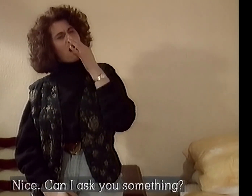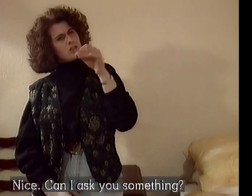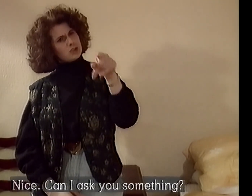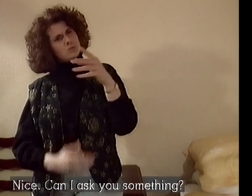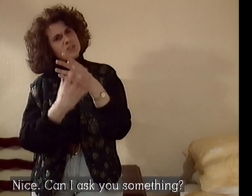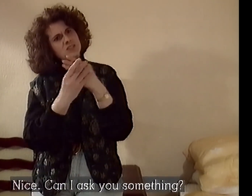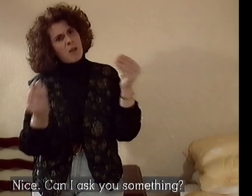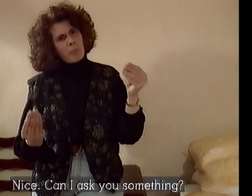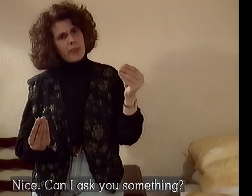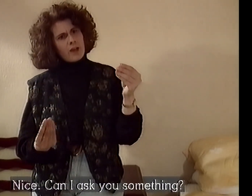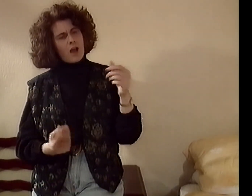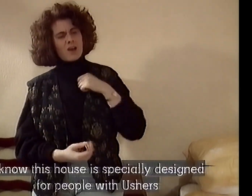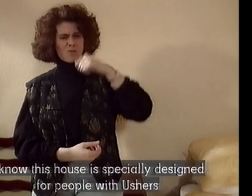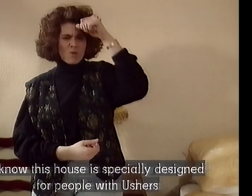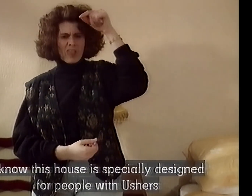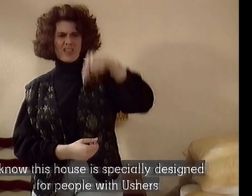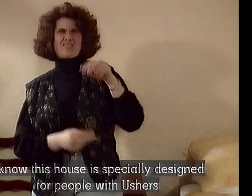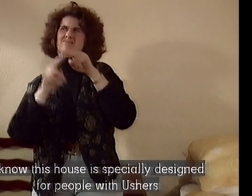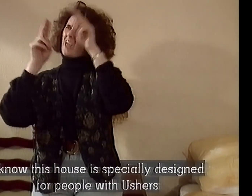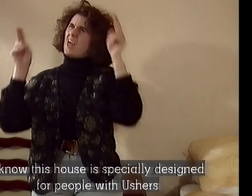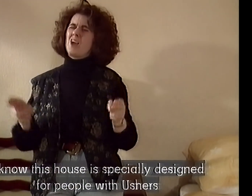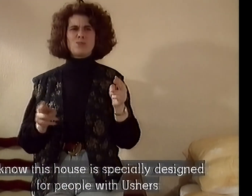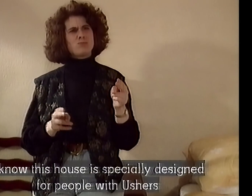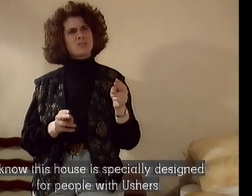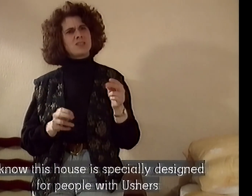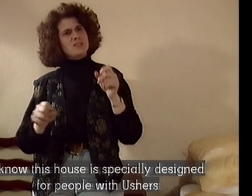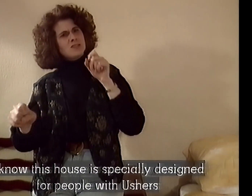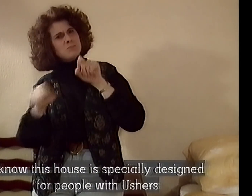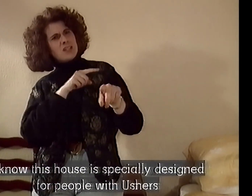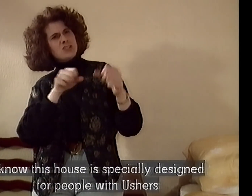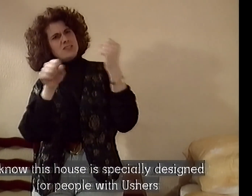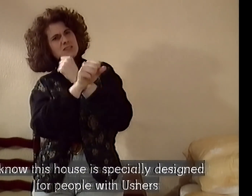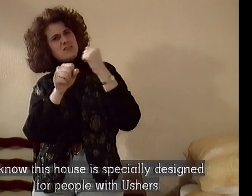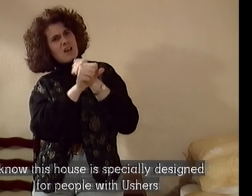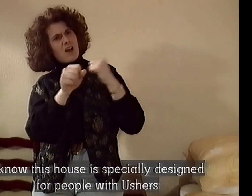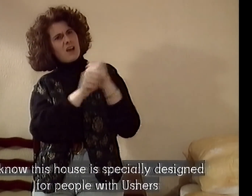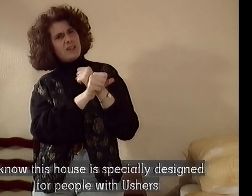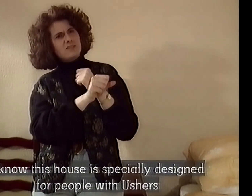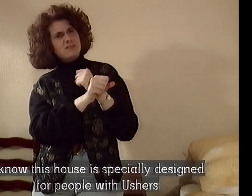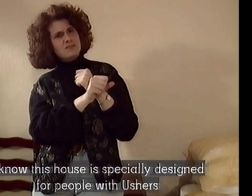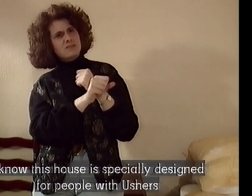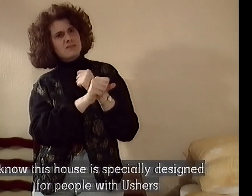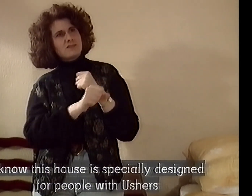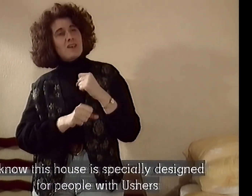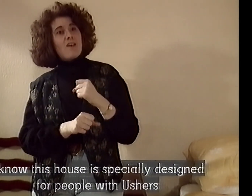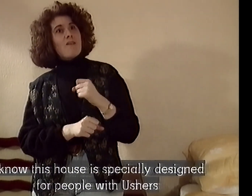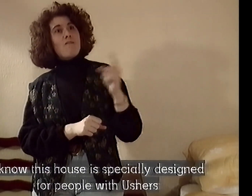Can I ask you something? I know this house is specially designed for people with